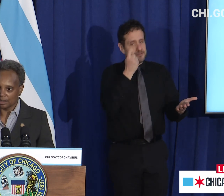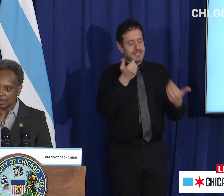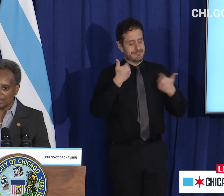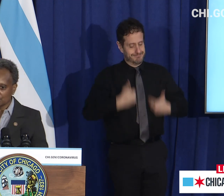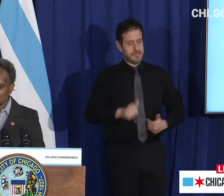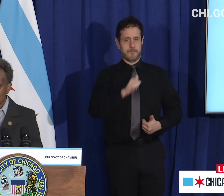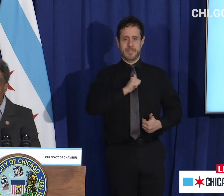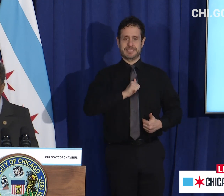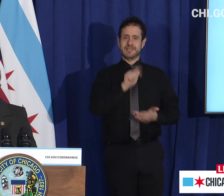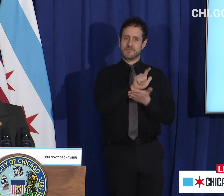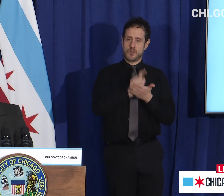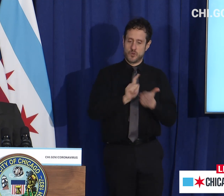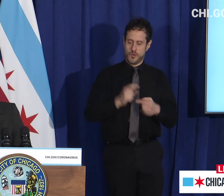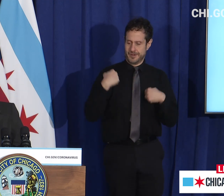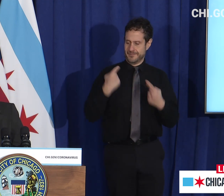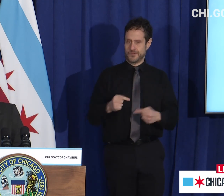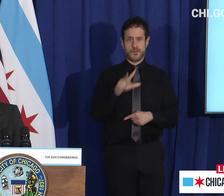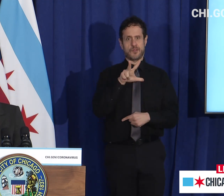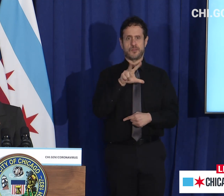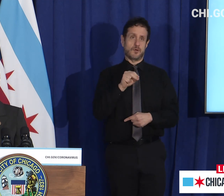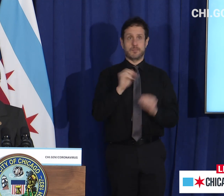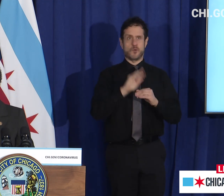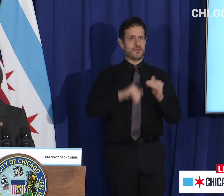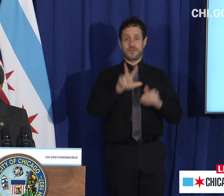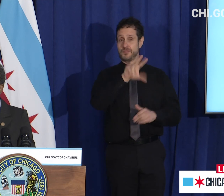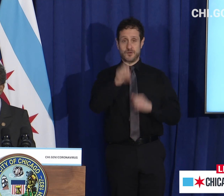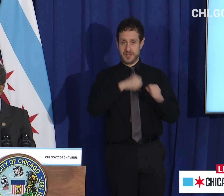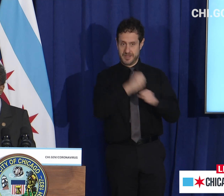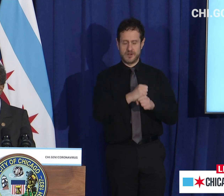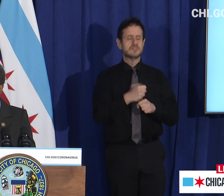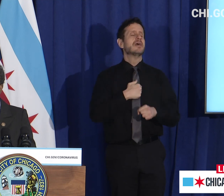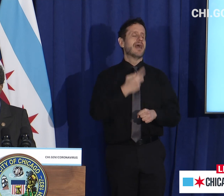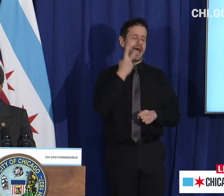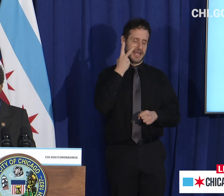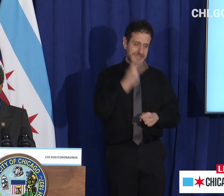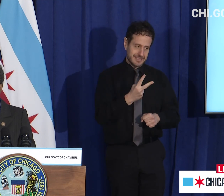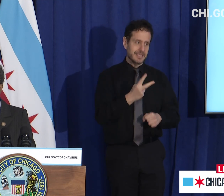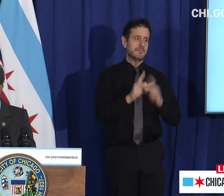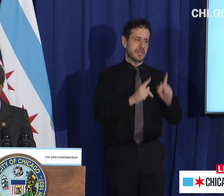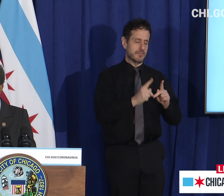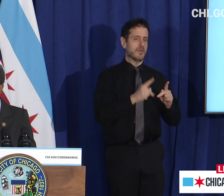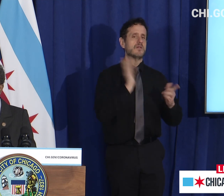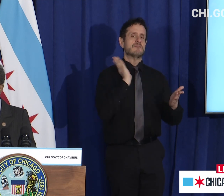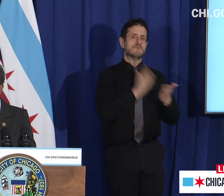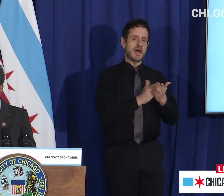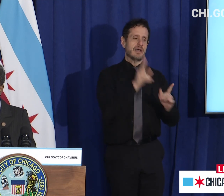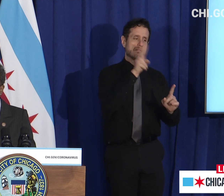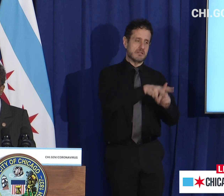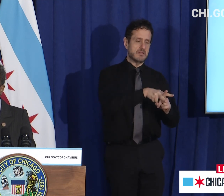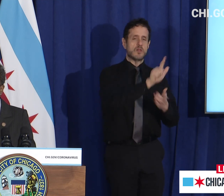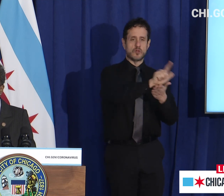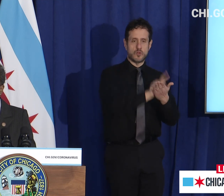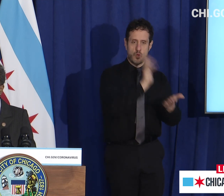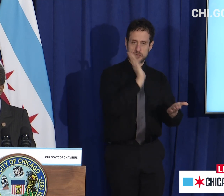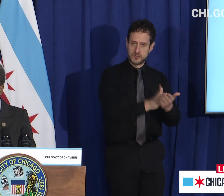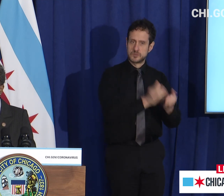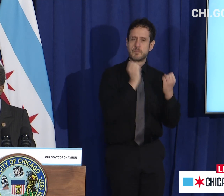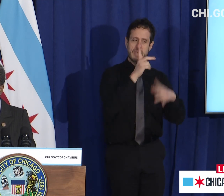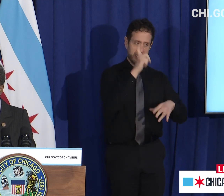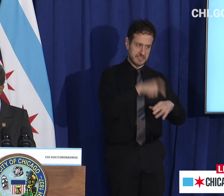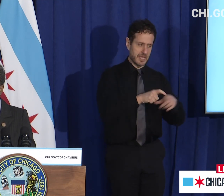being a litigator, and I think there will be a lot in the coming days that is revealed about